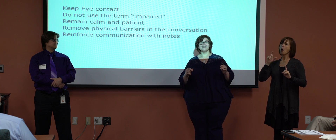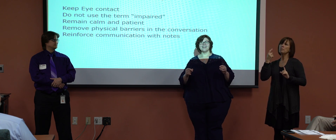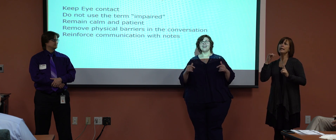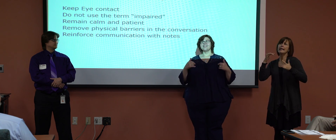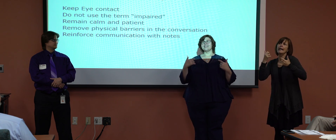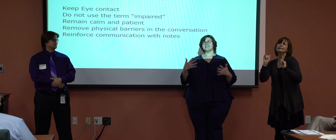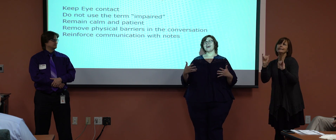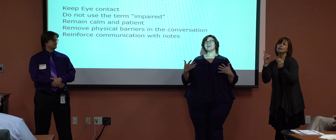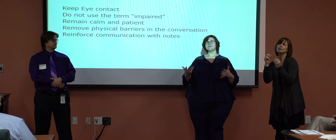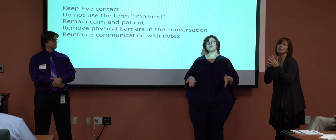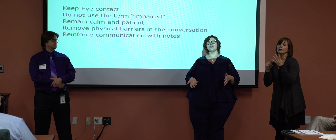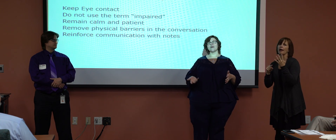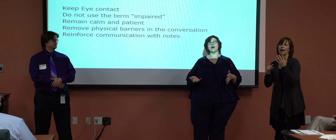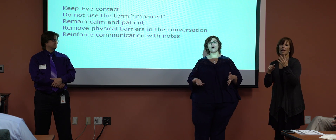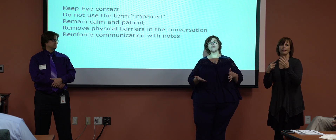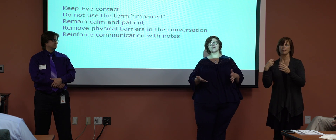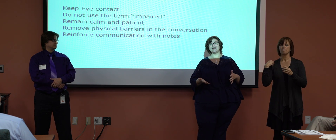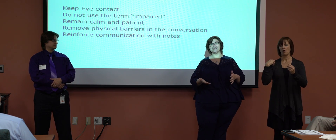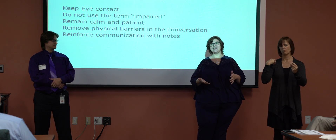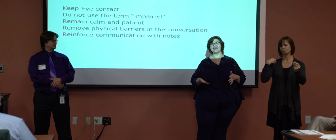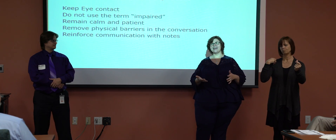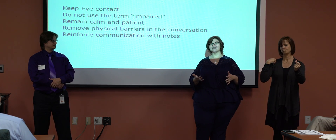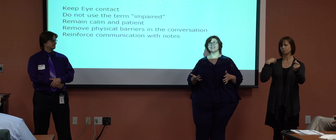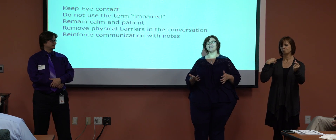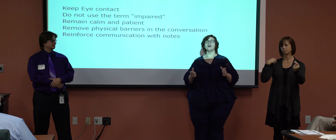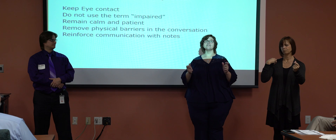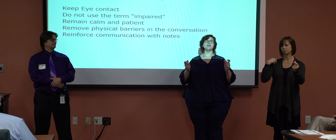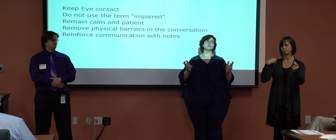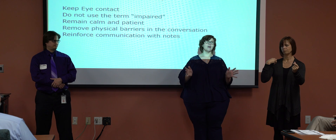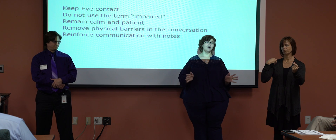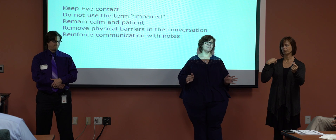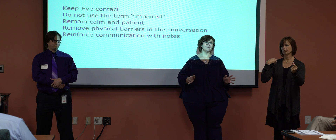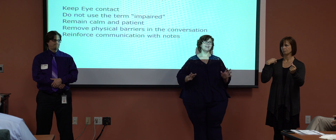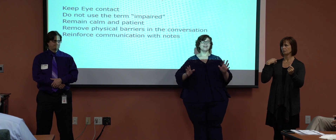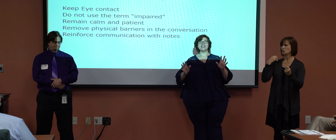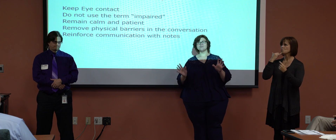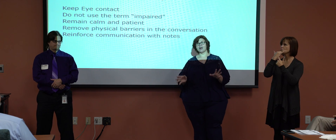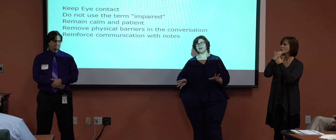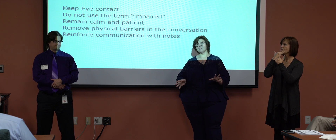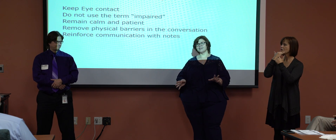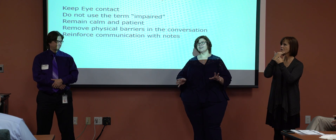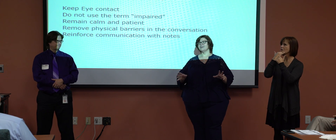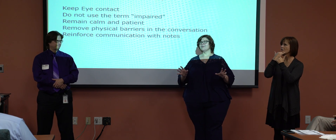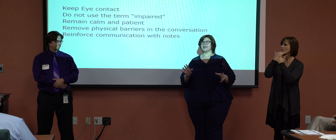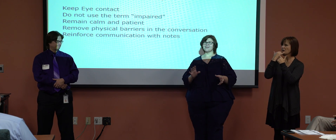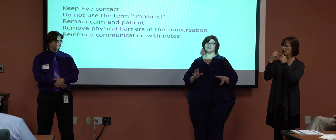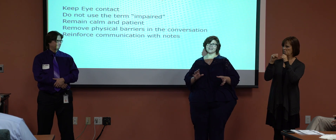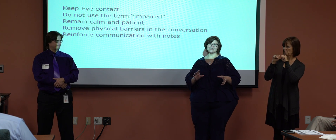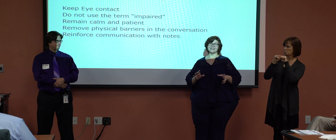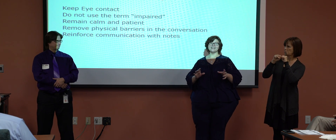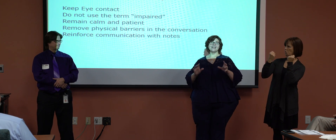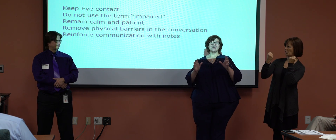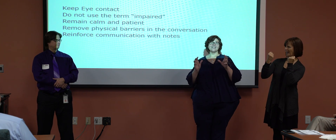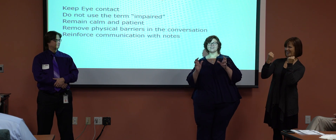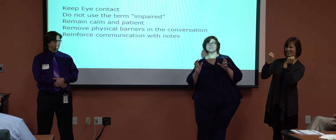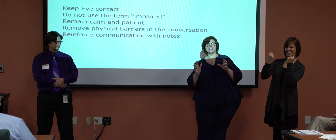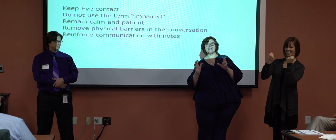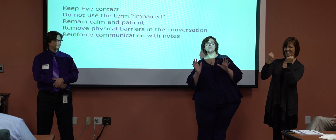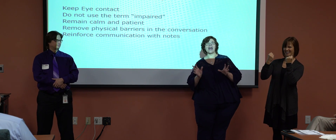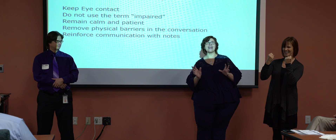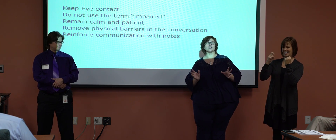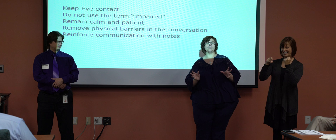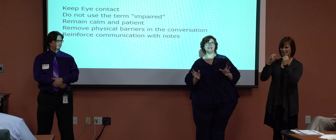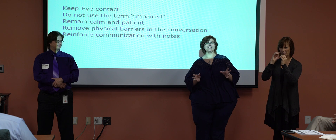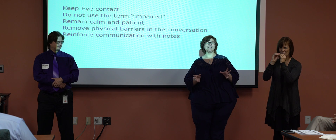da-da-da-da, then that employer already has said, something's wrong, he's broke, we can't fix it, there's